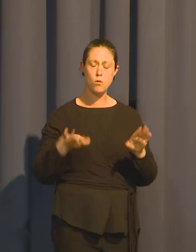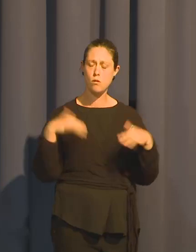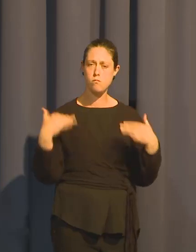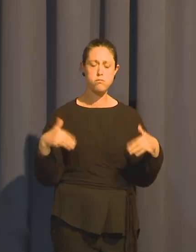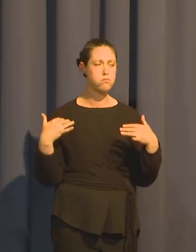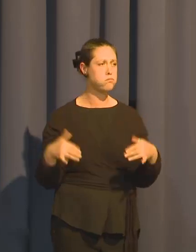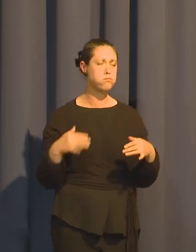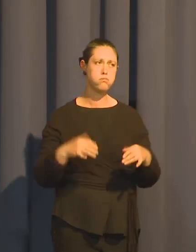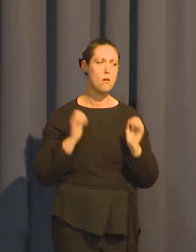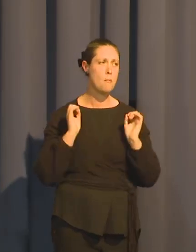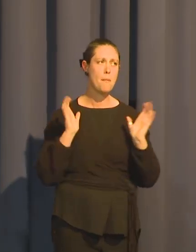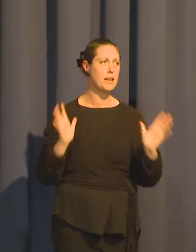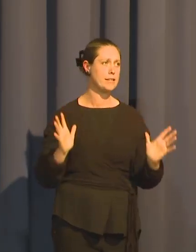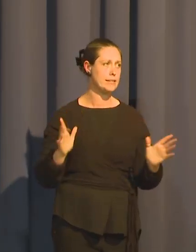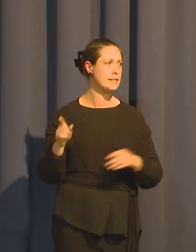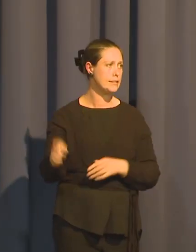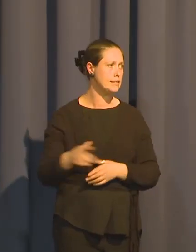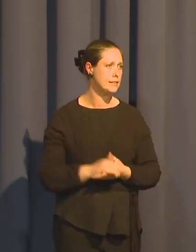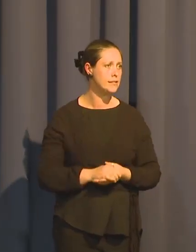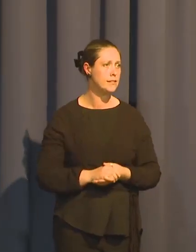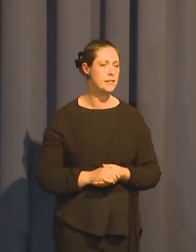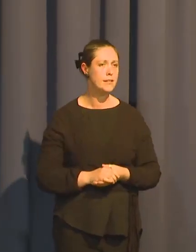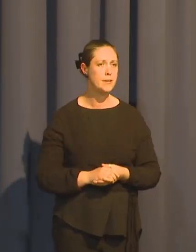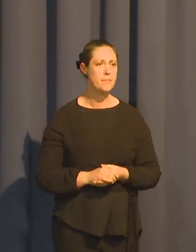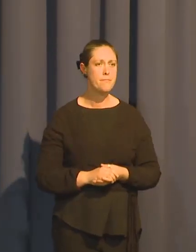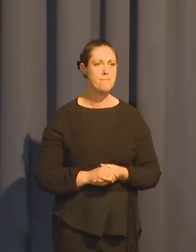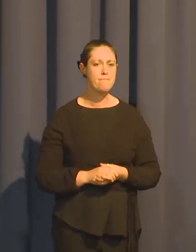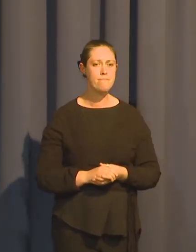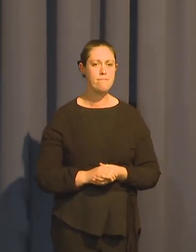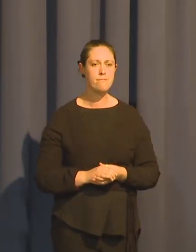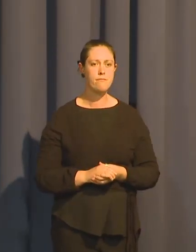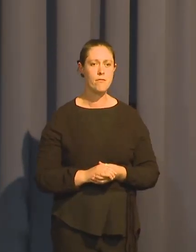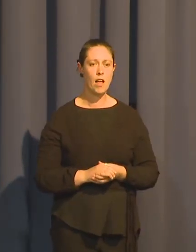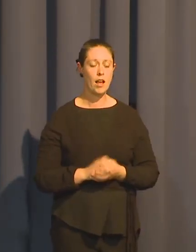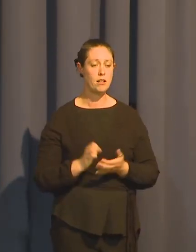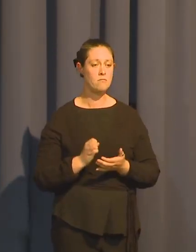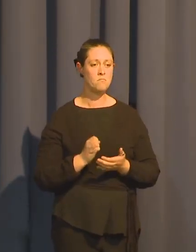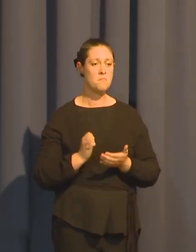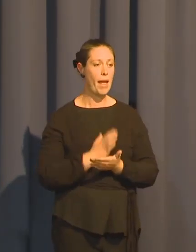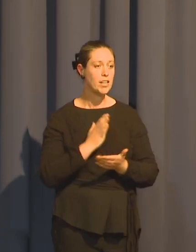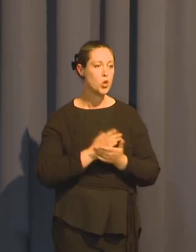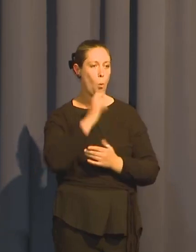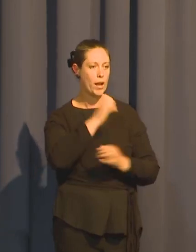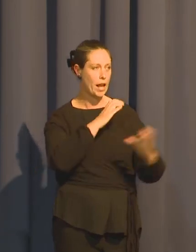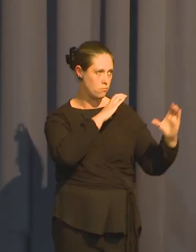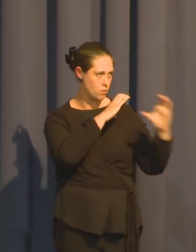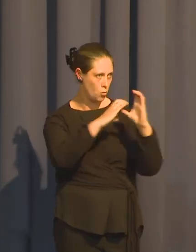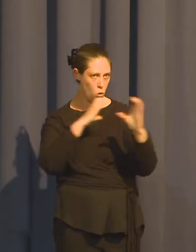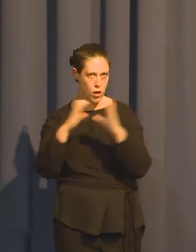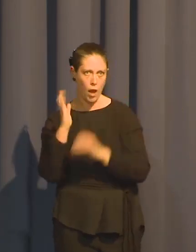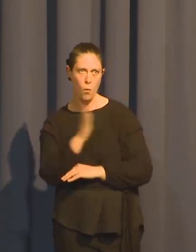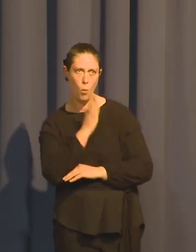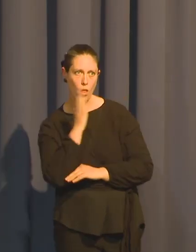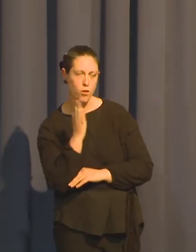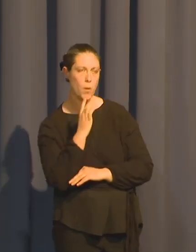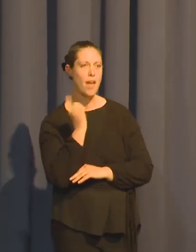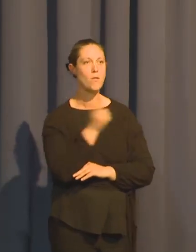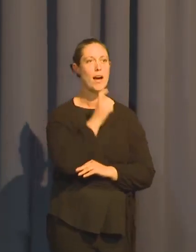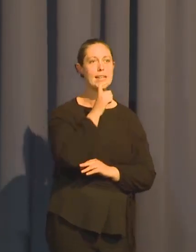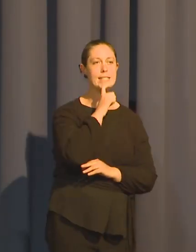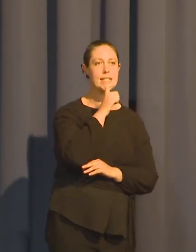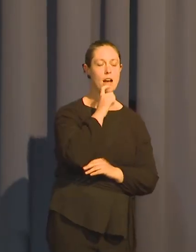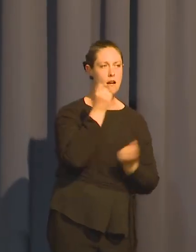phenomenal in terms of a vehicle for communicating with you all, and for us as staff